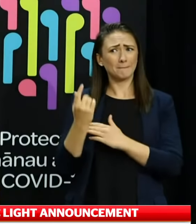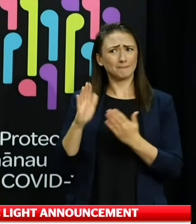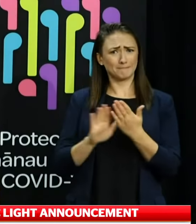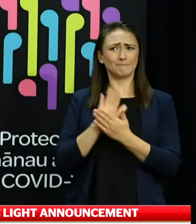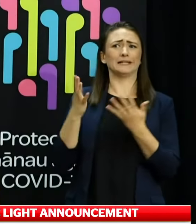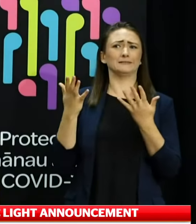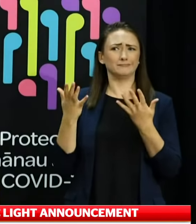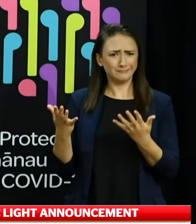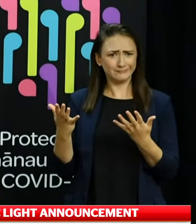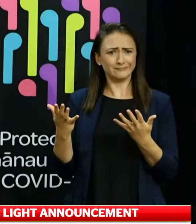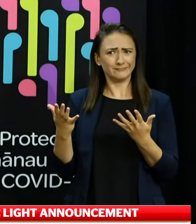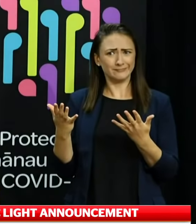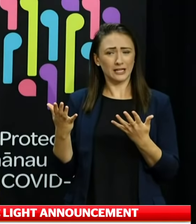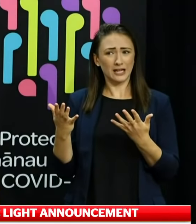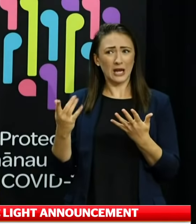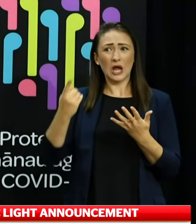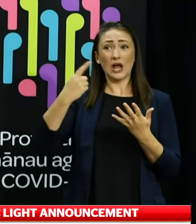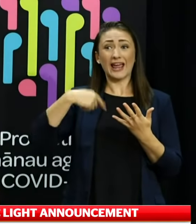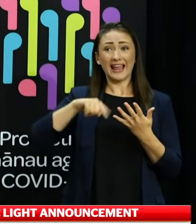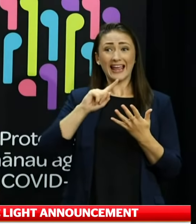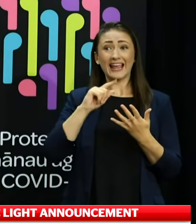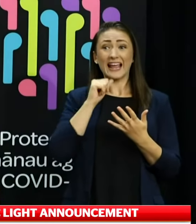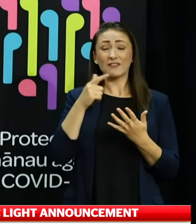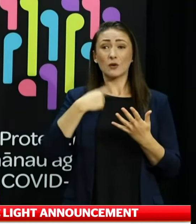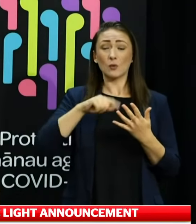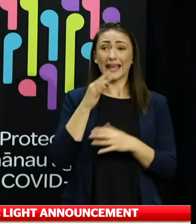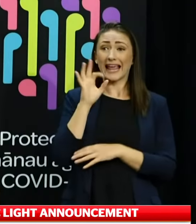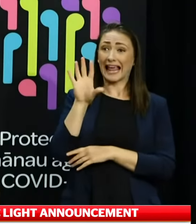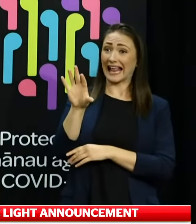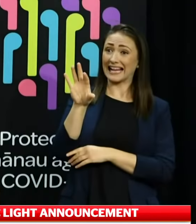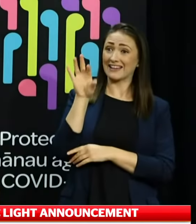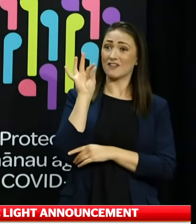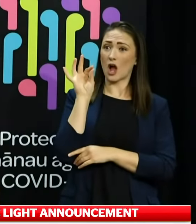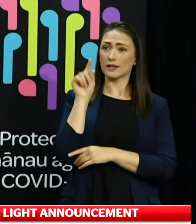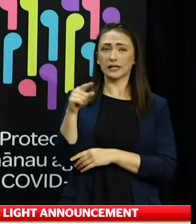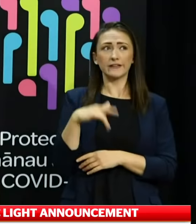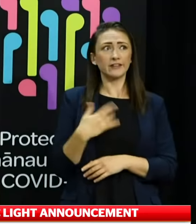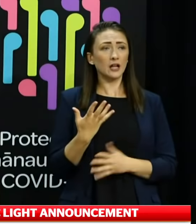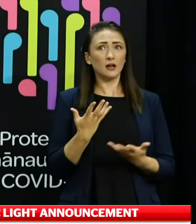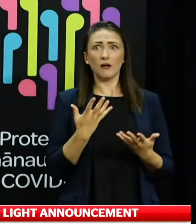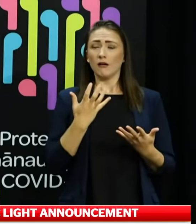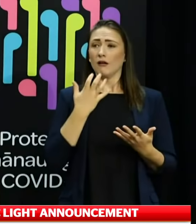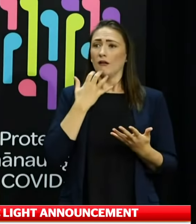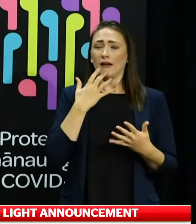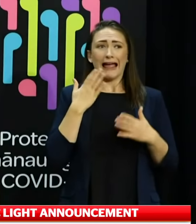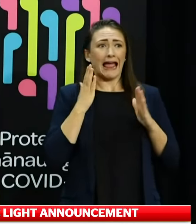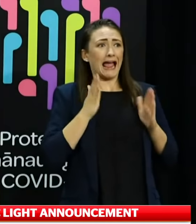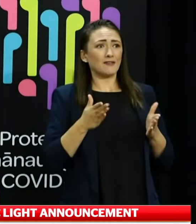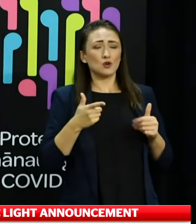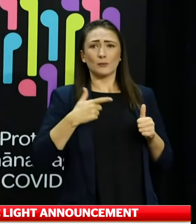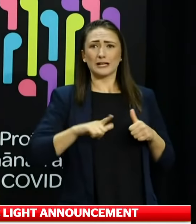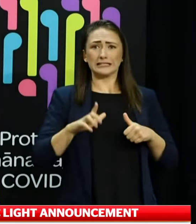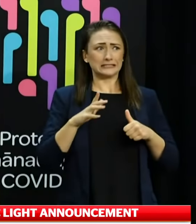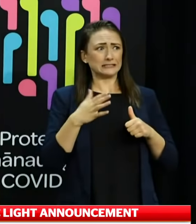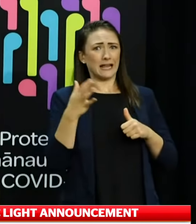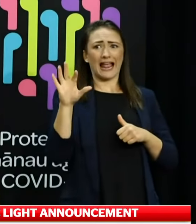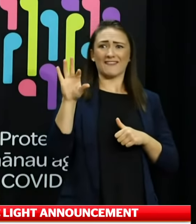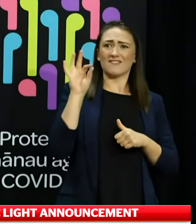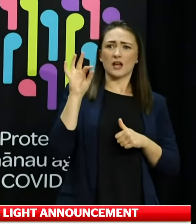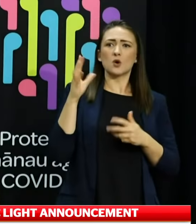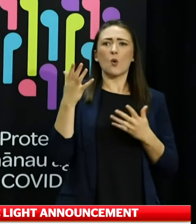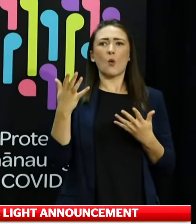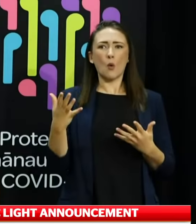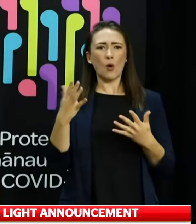formally issued an invitation, which he then felt he either had to do despite not having the time to do it, or had to turn down. And